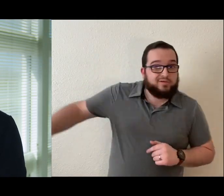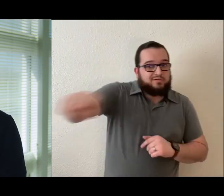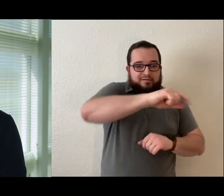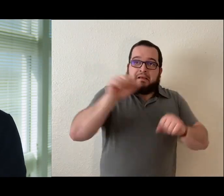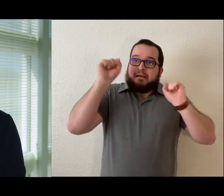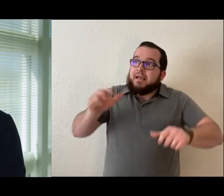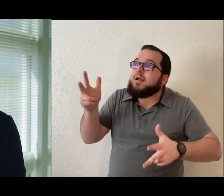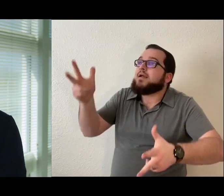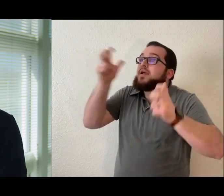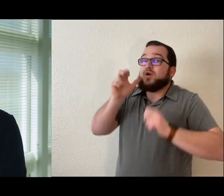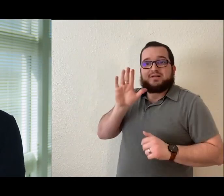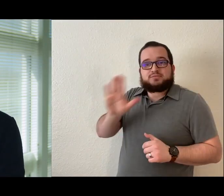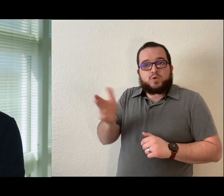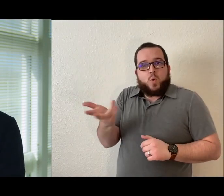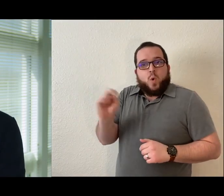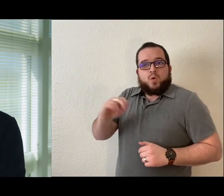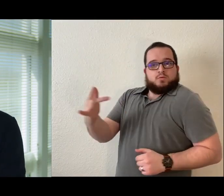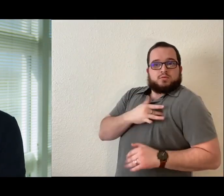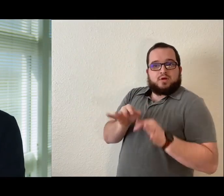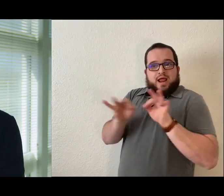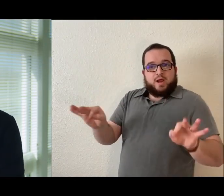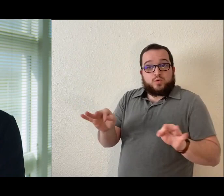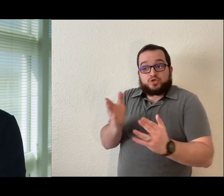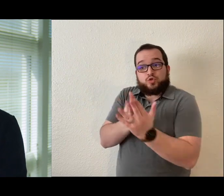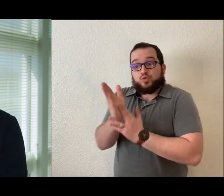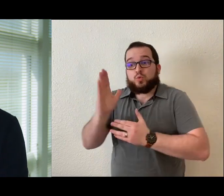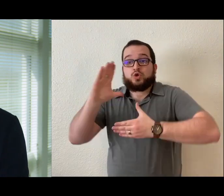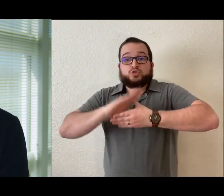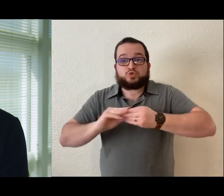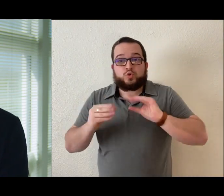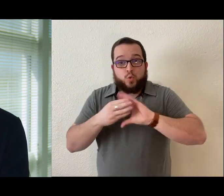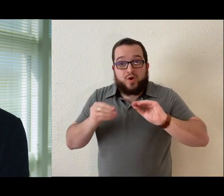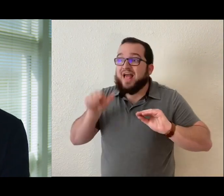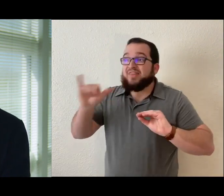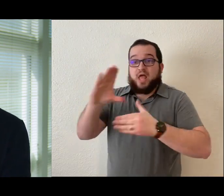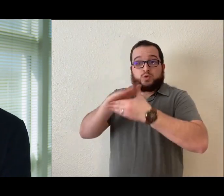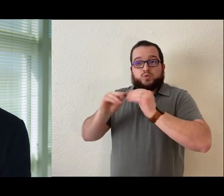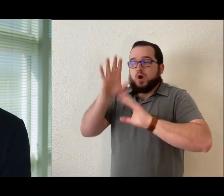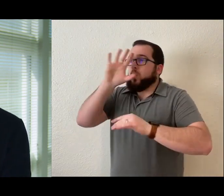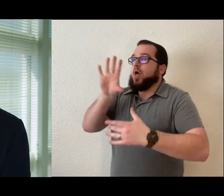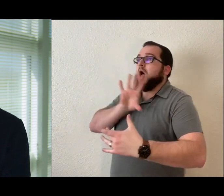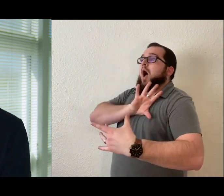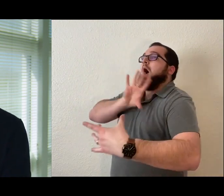Jesus-centered movies so that every person can hear about Jesus in his or her own